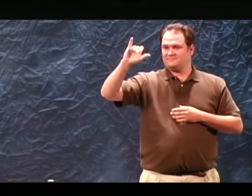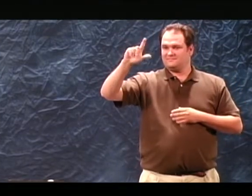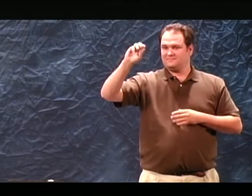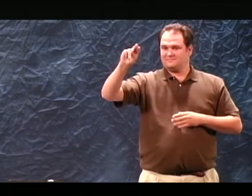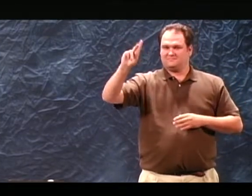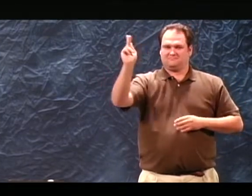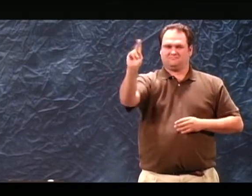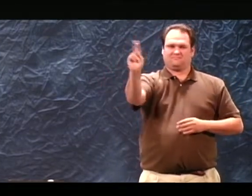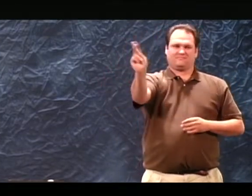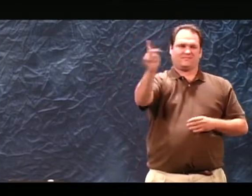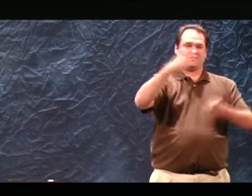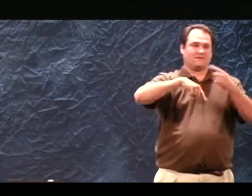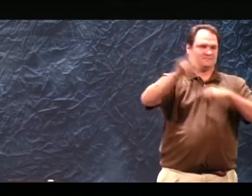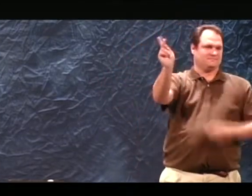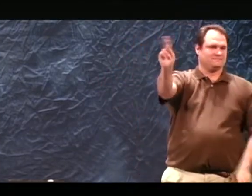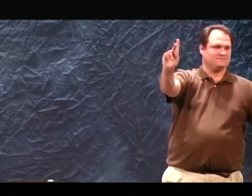good evening i'm kevin hamilton